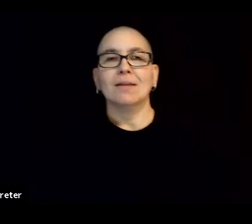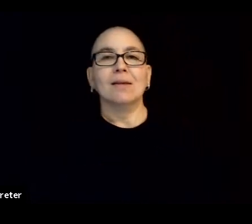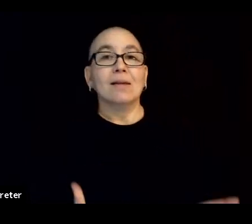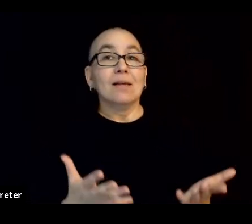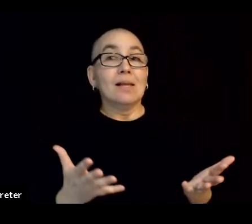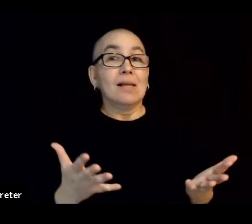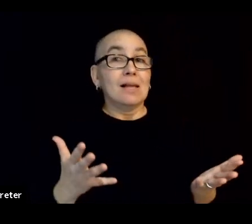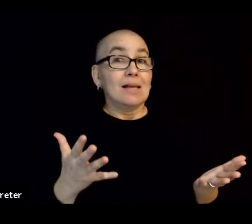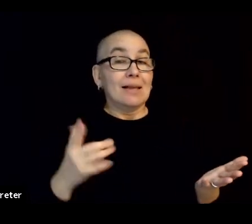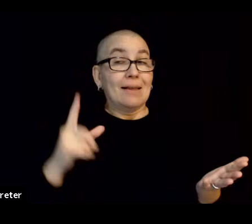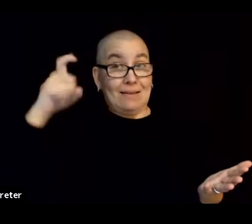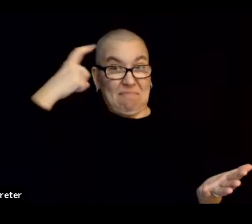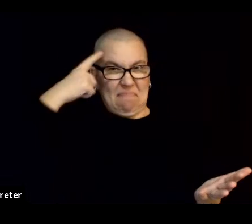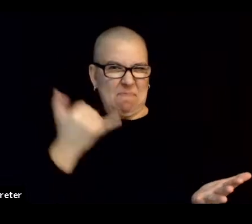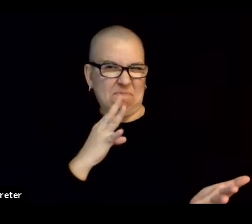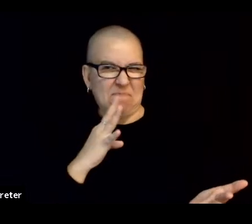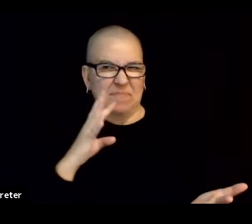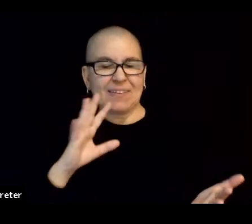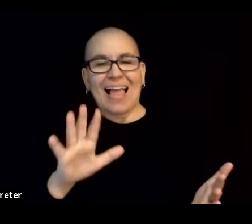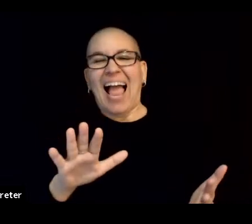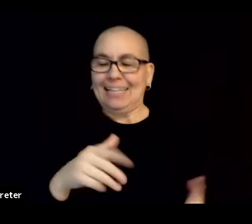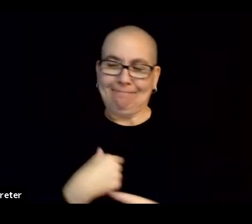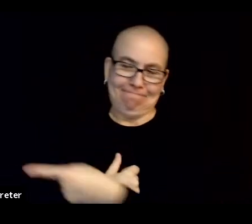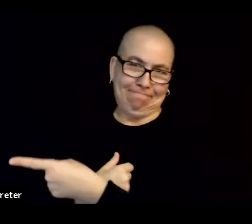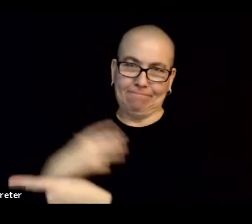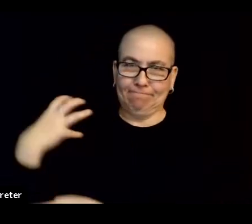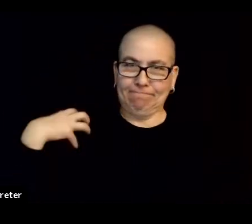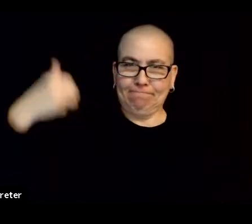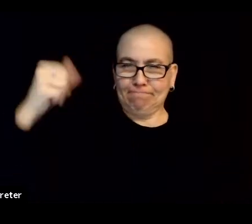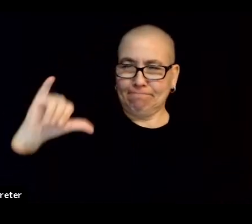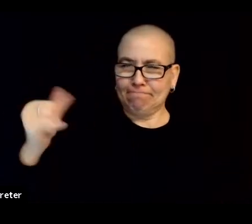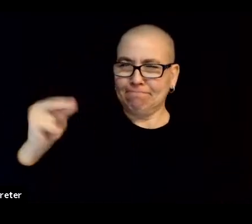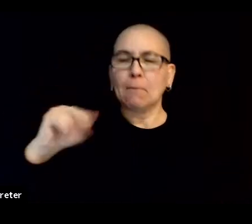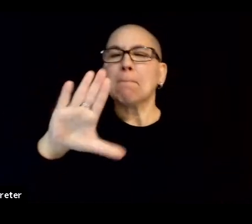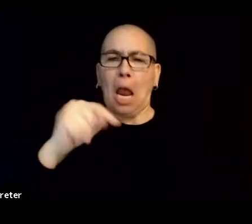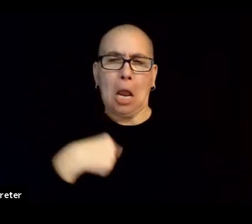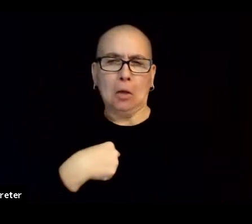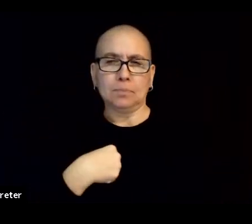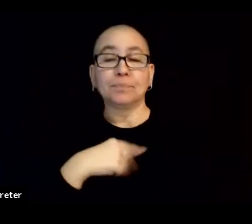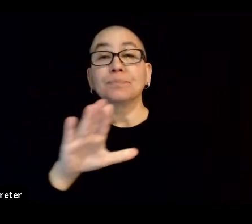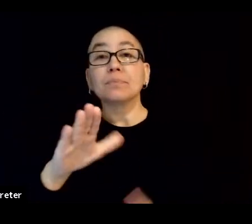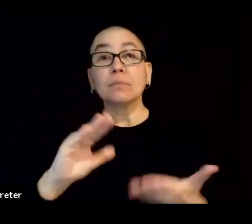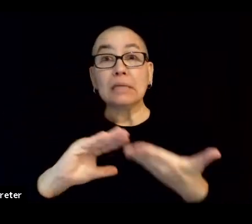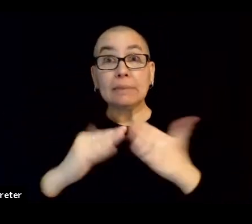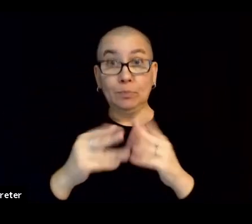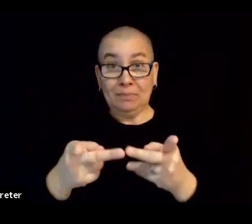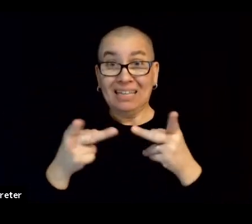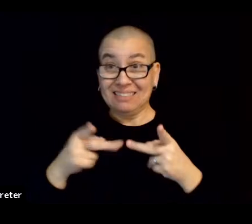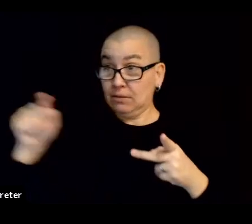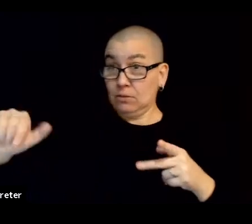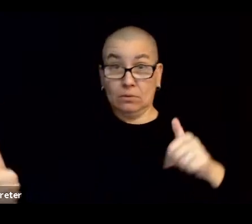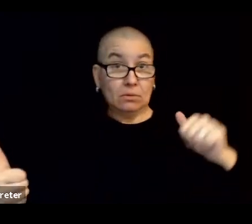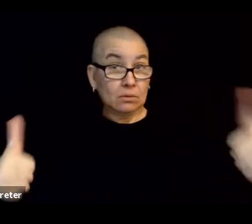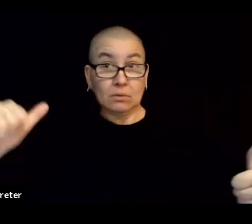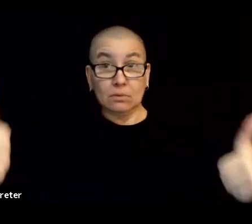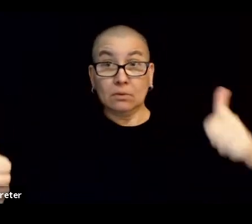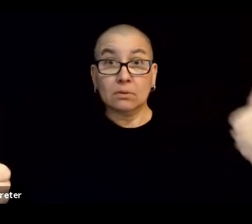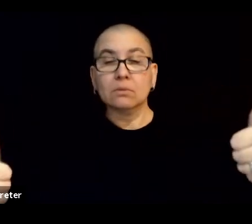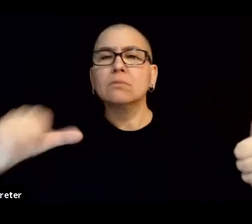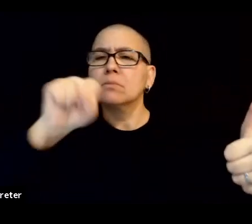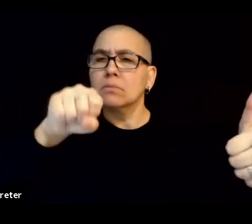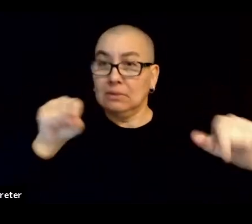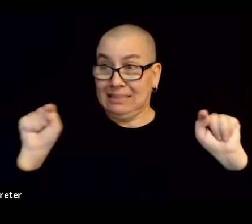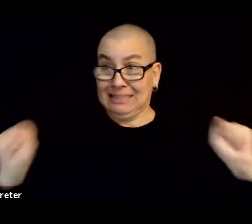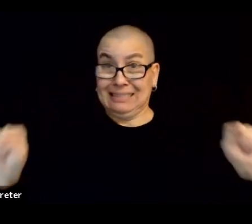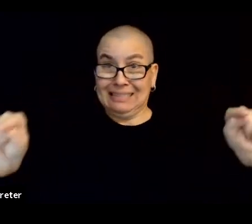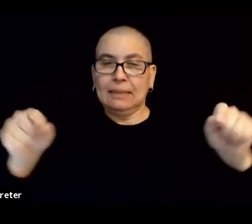one. I will say we have site systems set up because of the ability to manage them, flow, security,